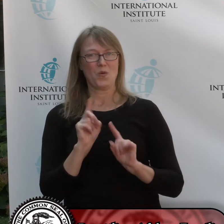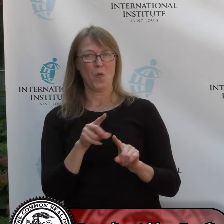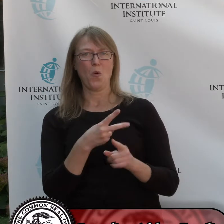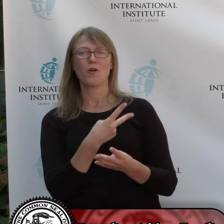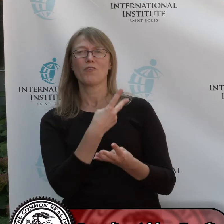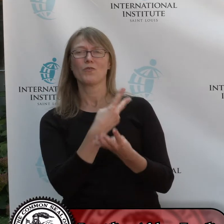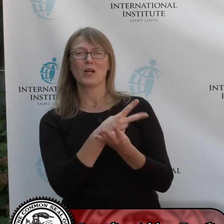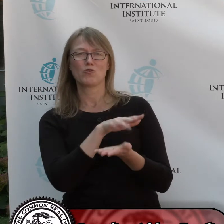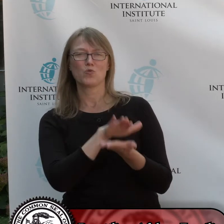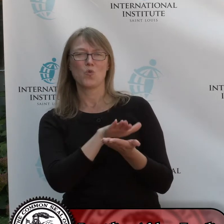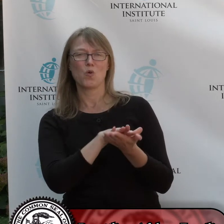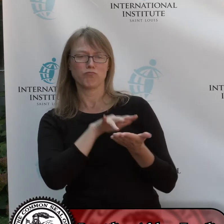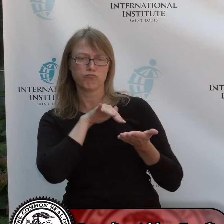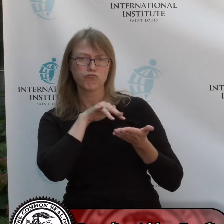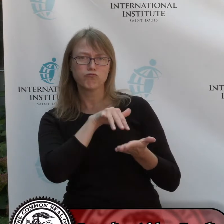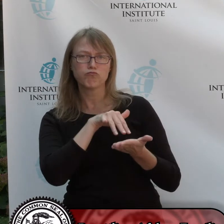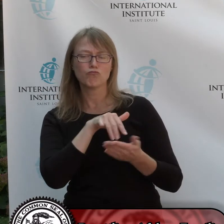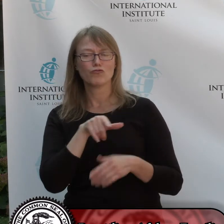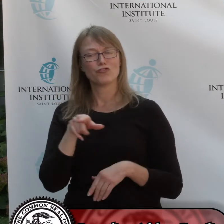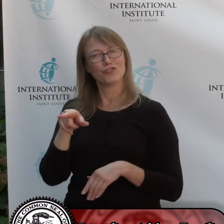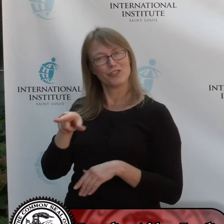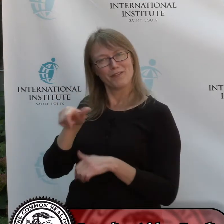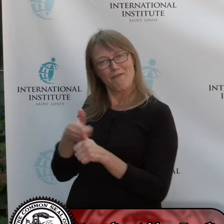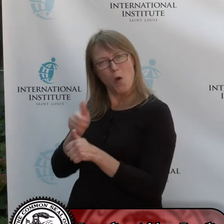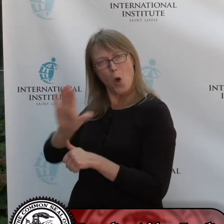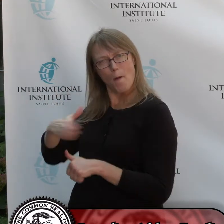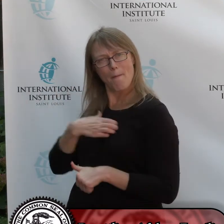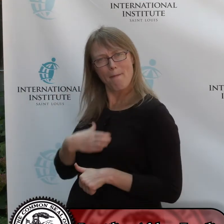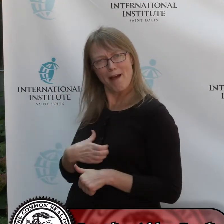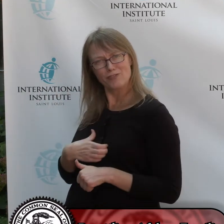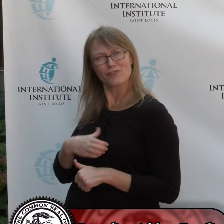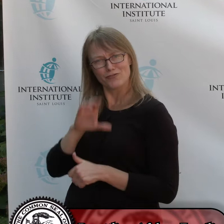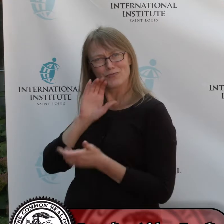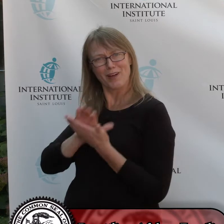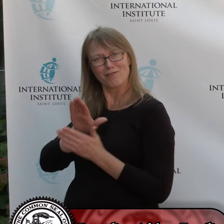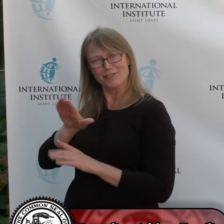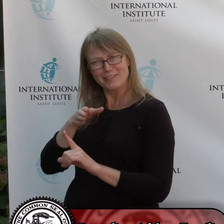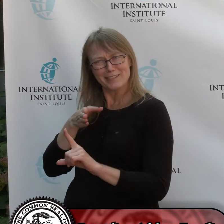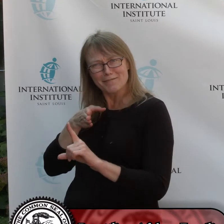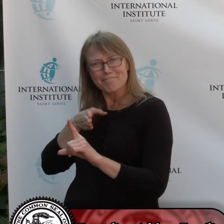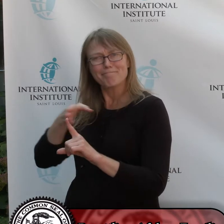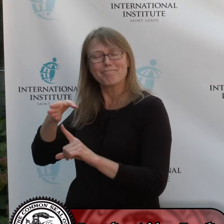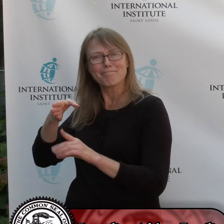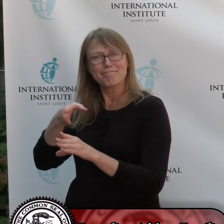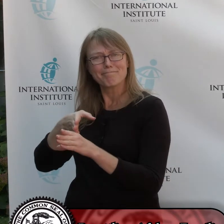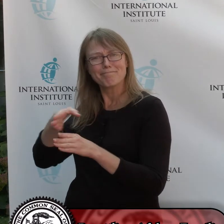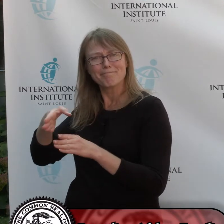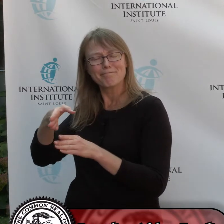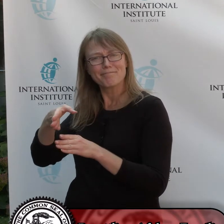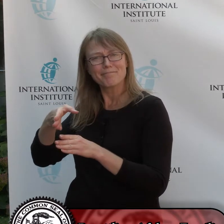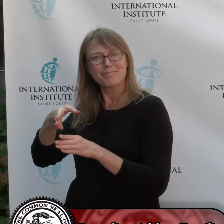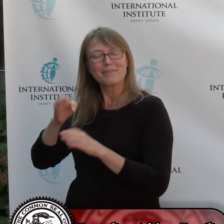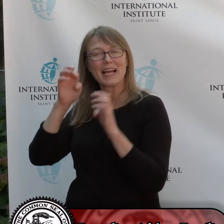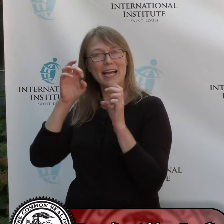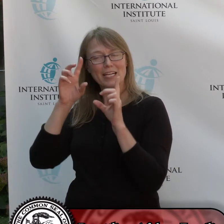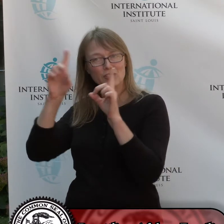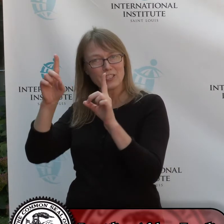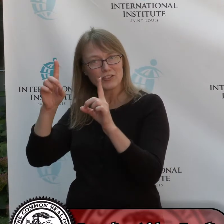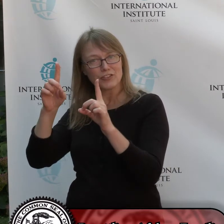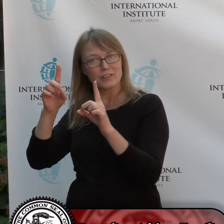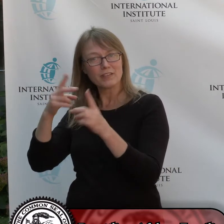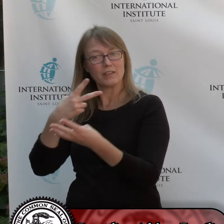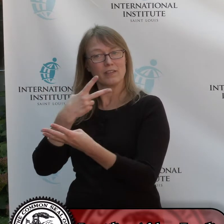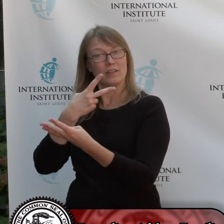degrees. She went to follow her passion and attend education, specialize for the master's degree in